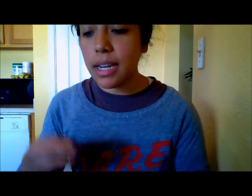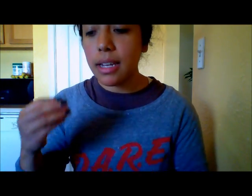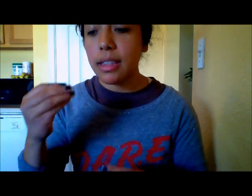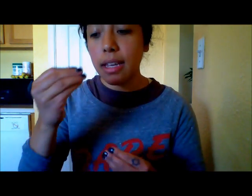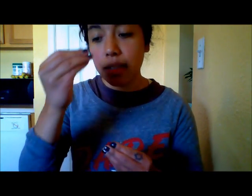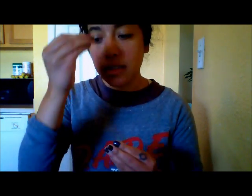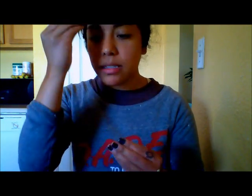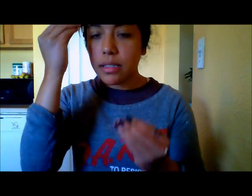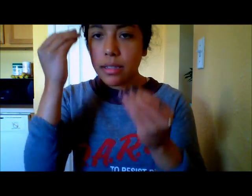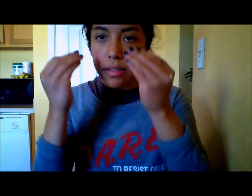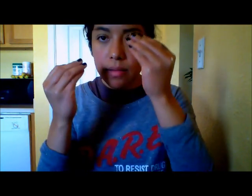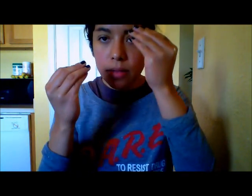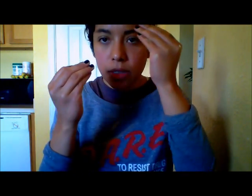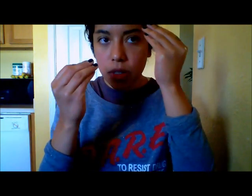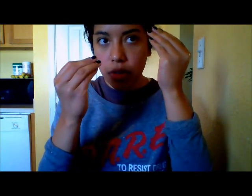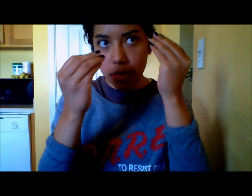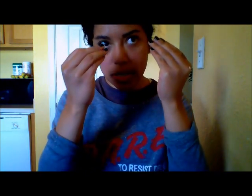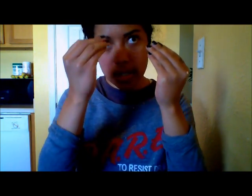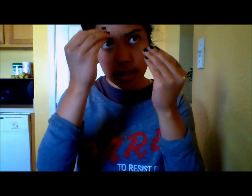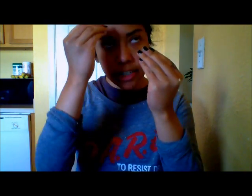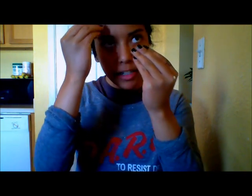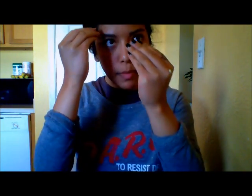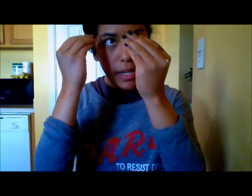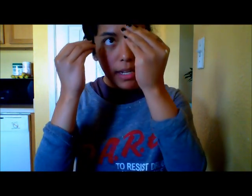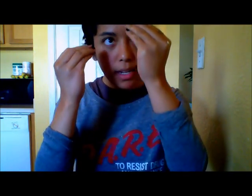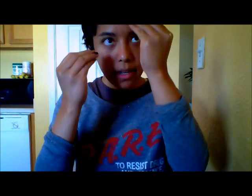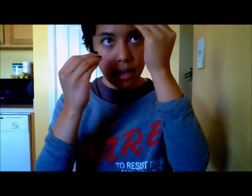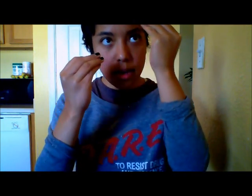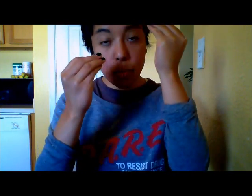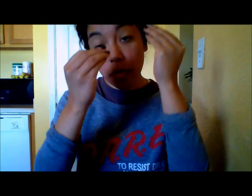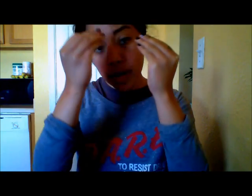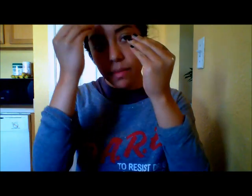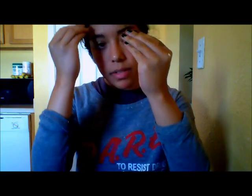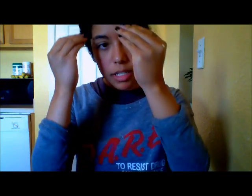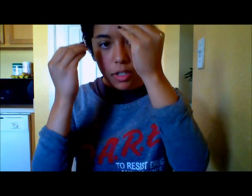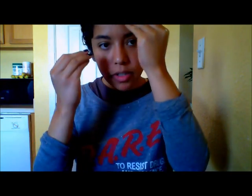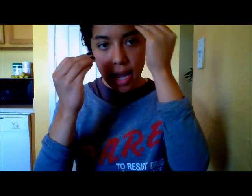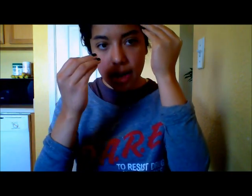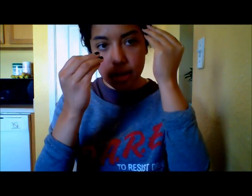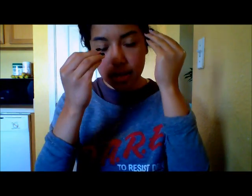Many things. So this could be a movement. It's a two-hand